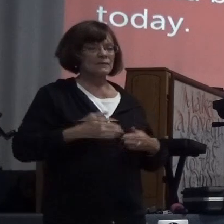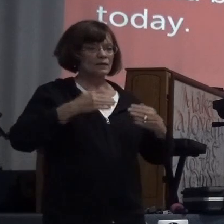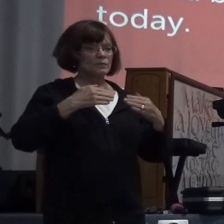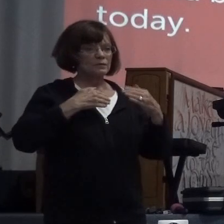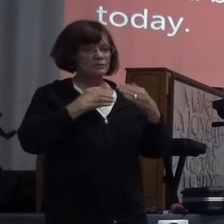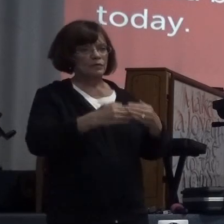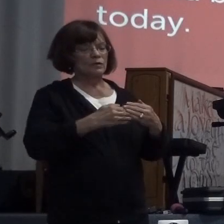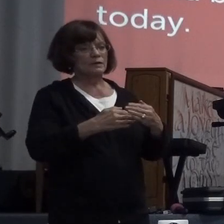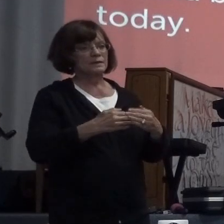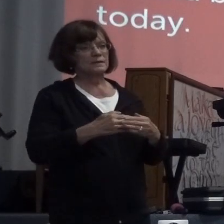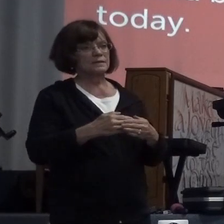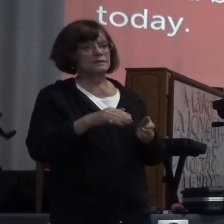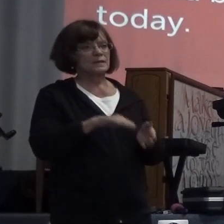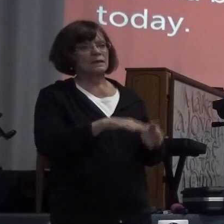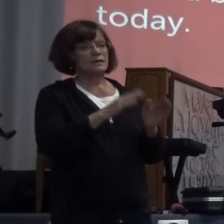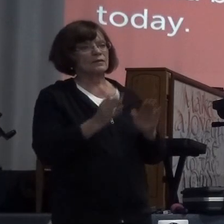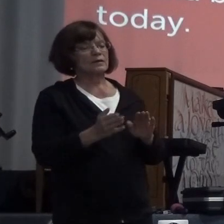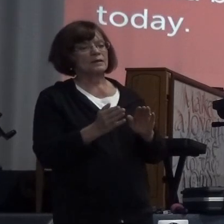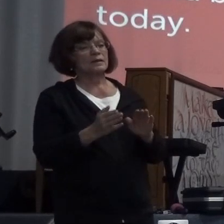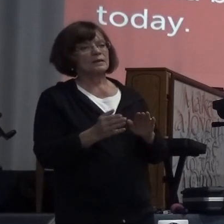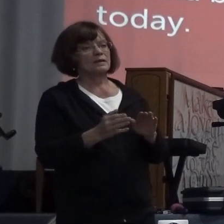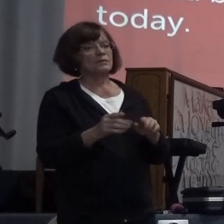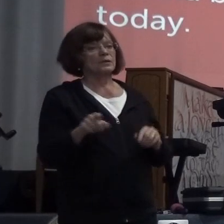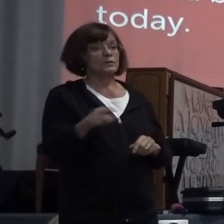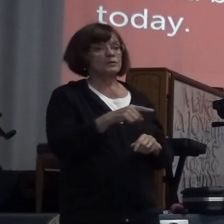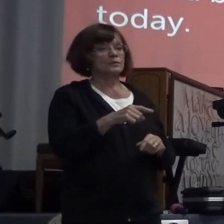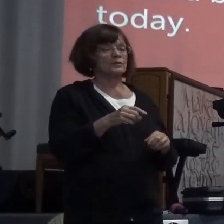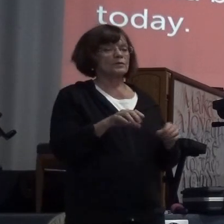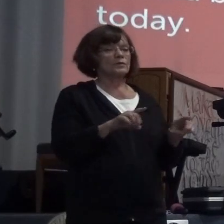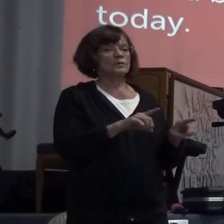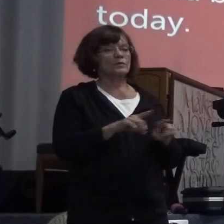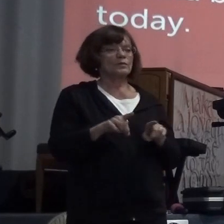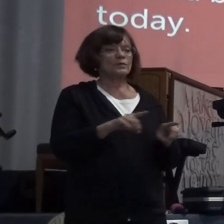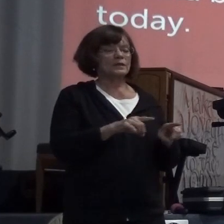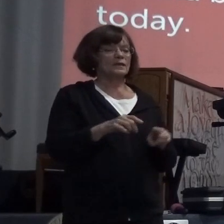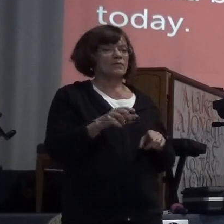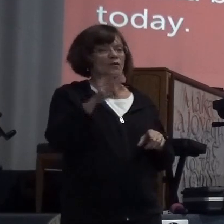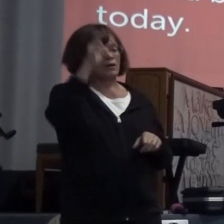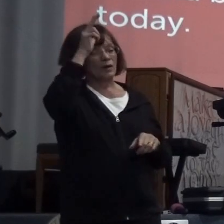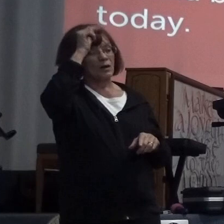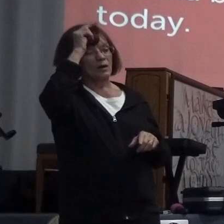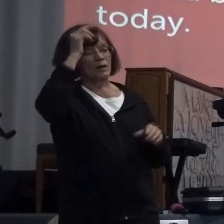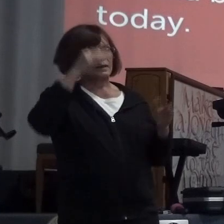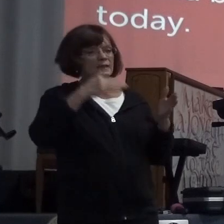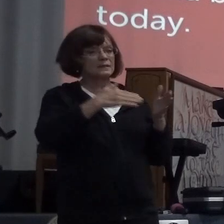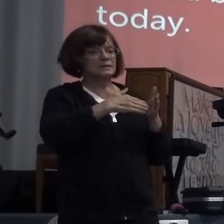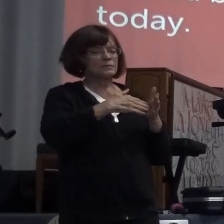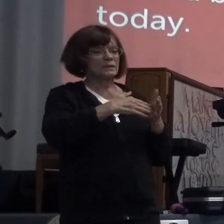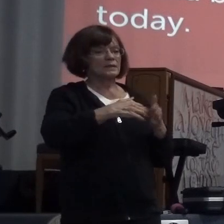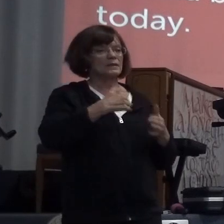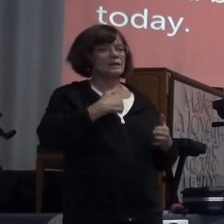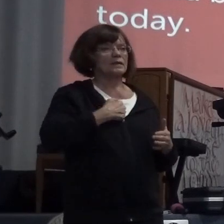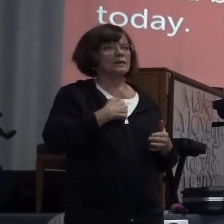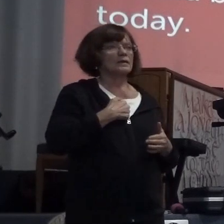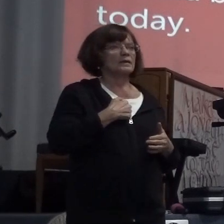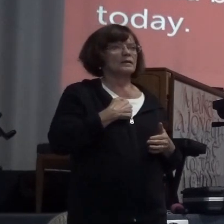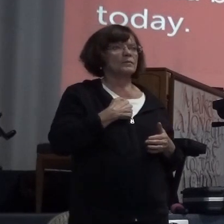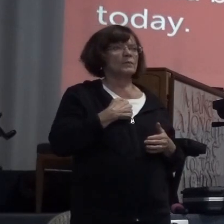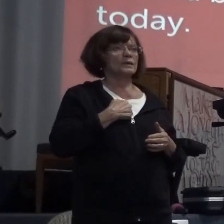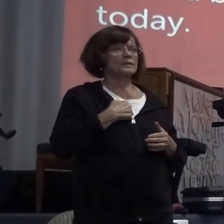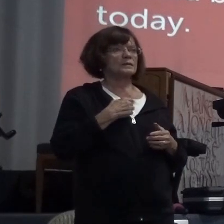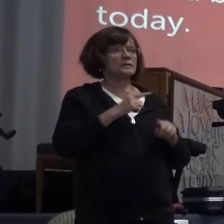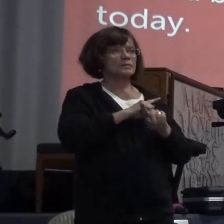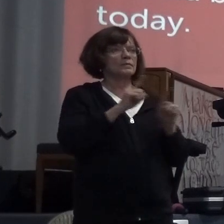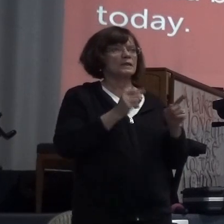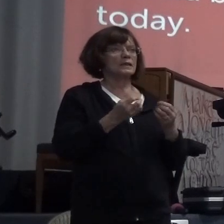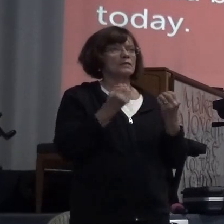He says, as for you, you meant evil against me, but God meant it for good, to bring it about that many people should be kept alive as